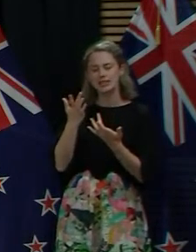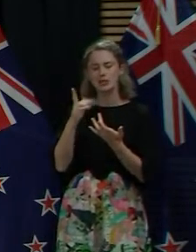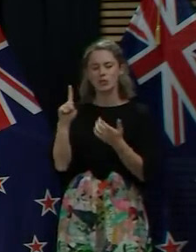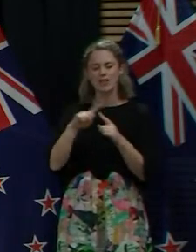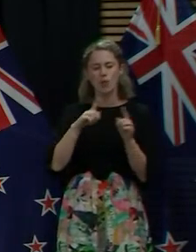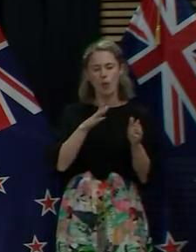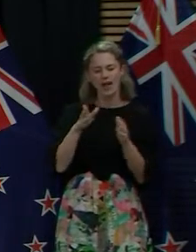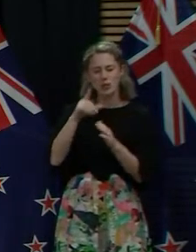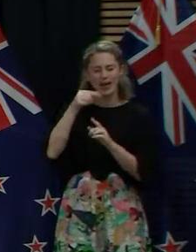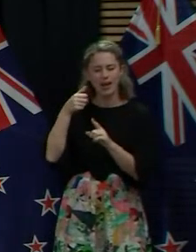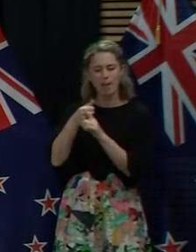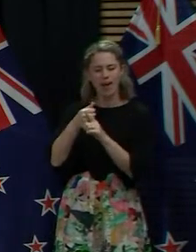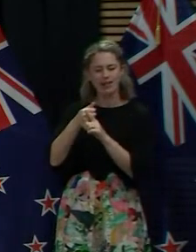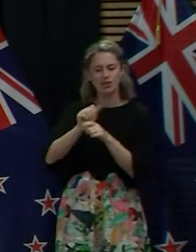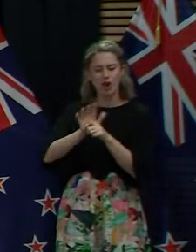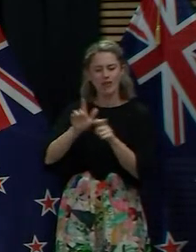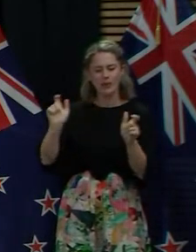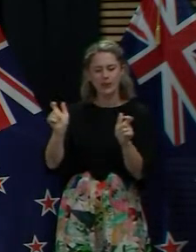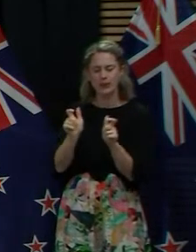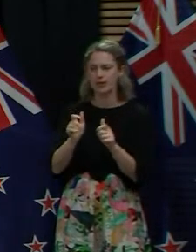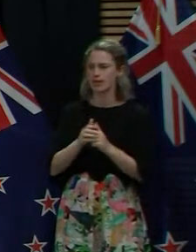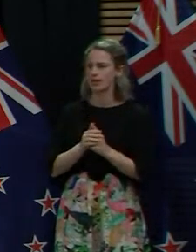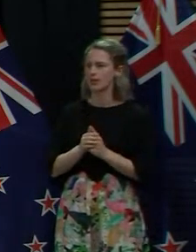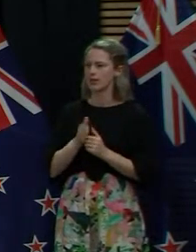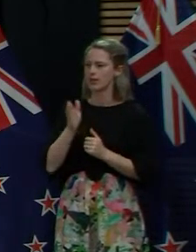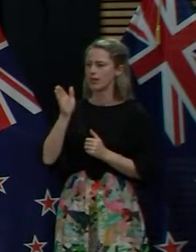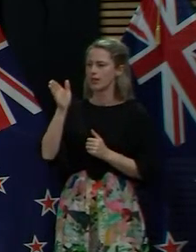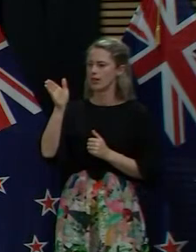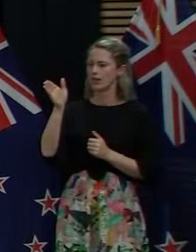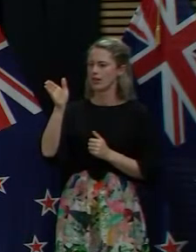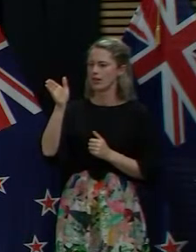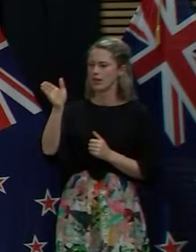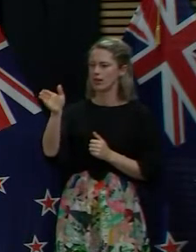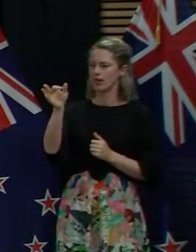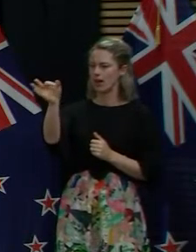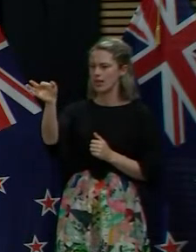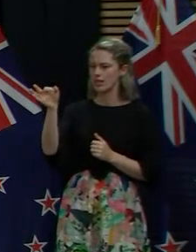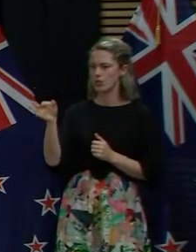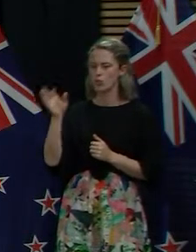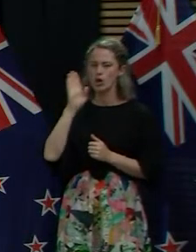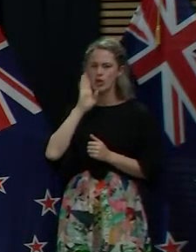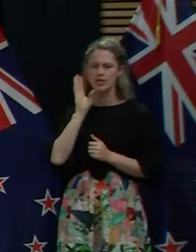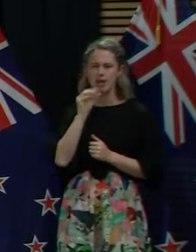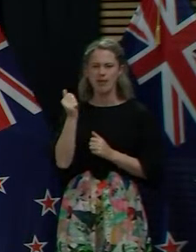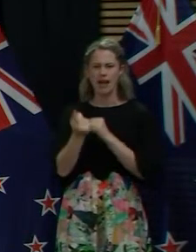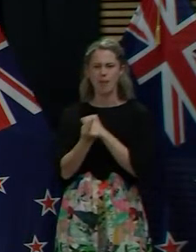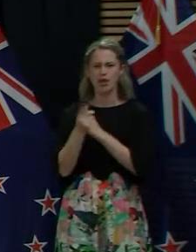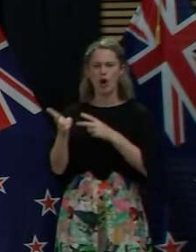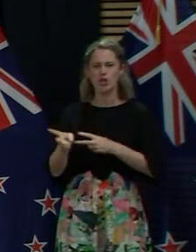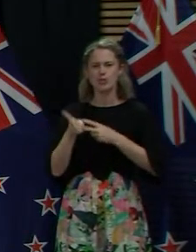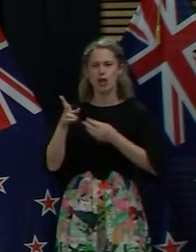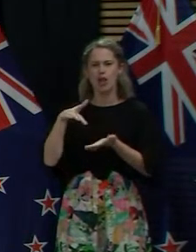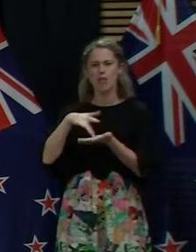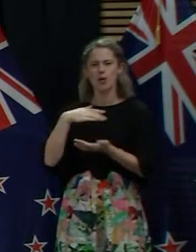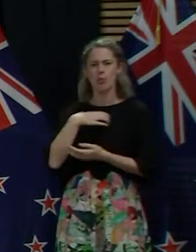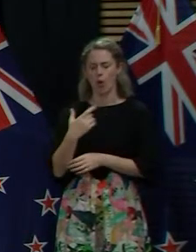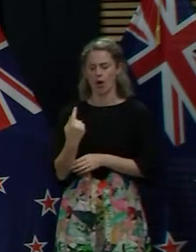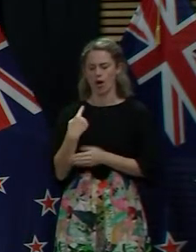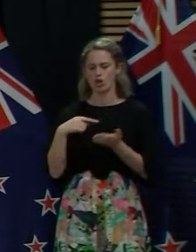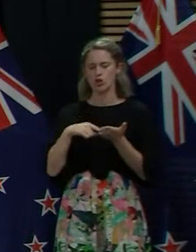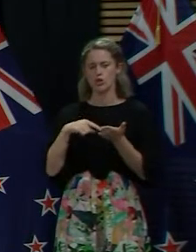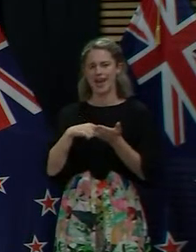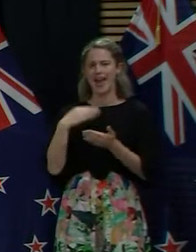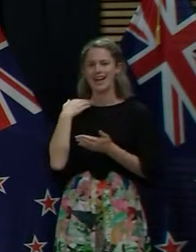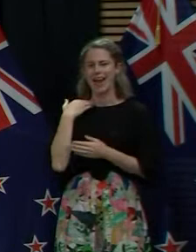and I think that's really important. Just on another matter, Dr. Bloomfield, we've had reports there was an incident at Middlemore Hospital on Tuesday with some patched